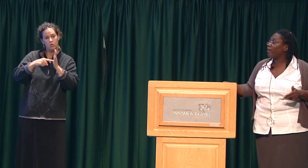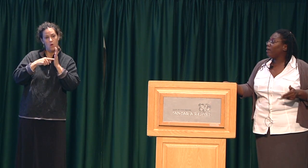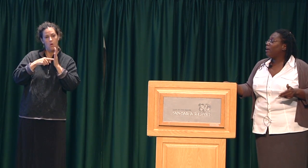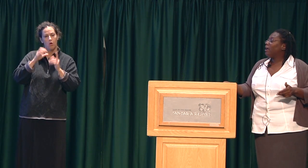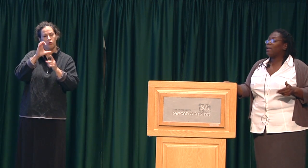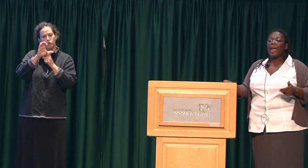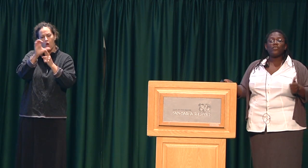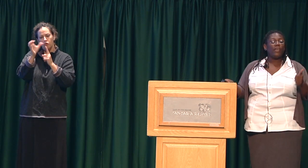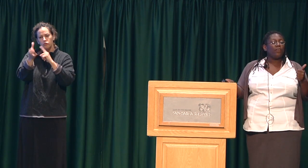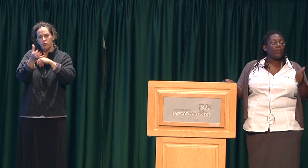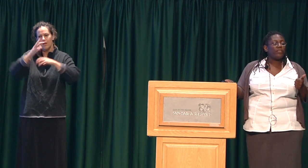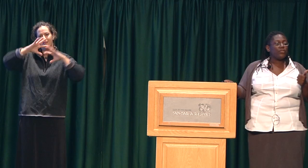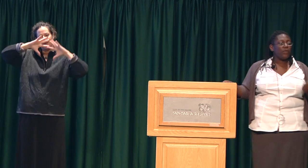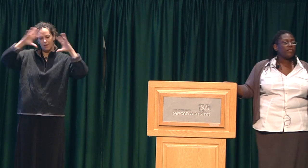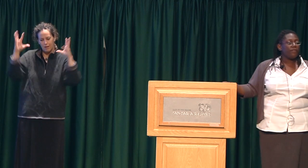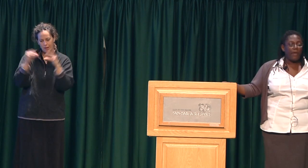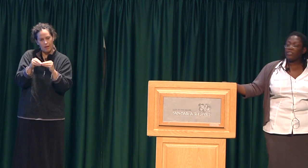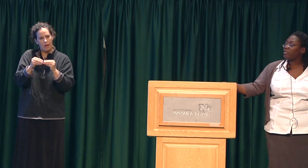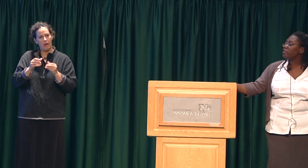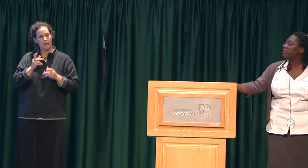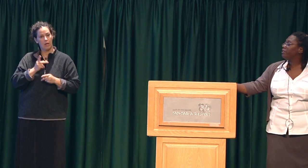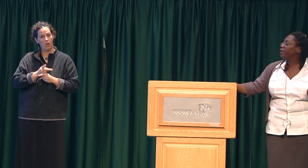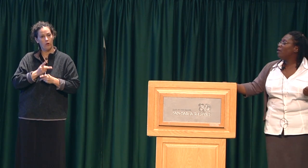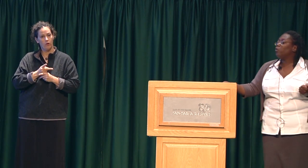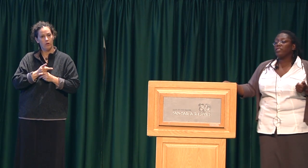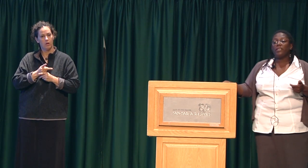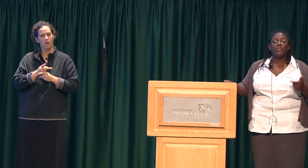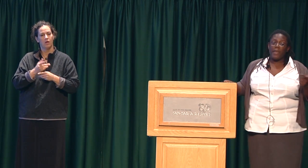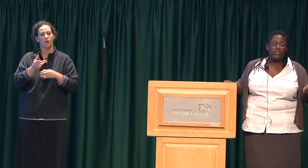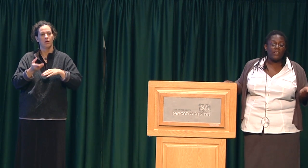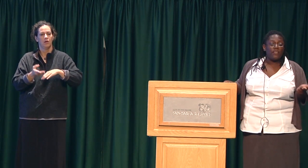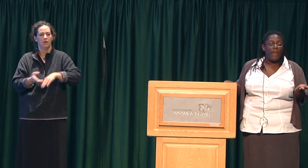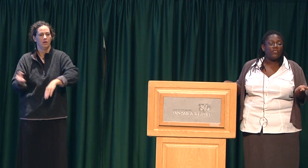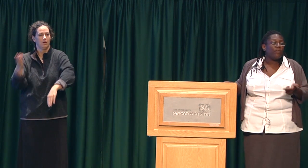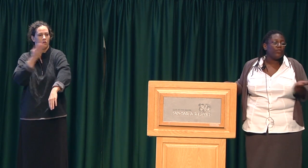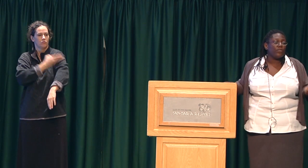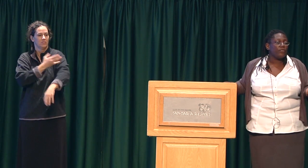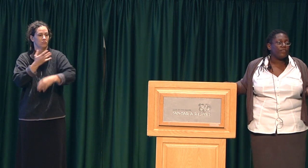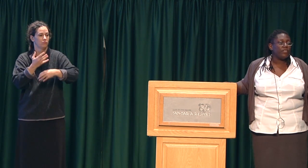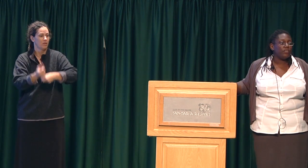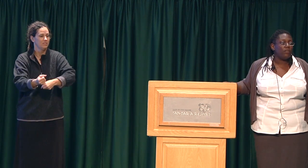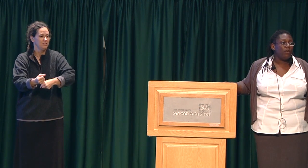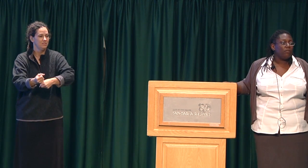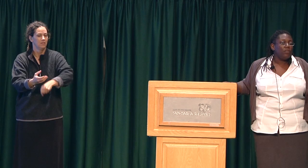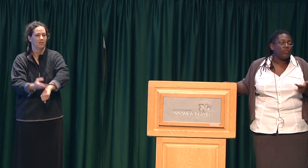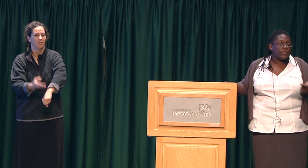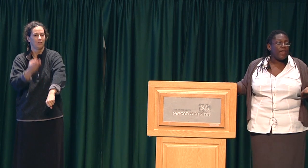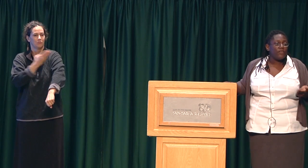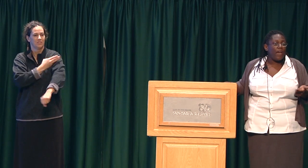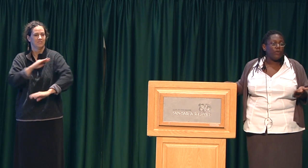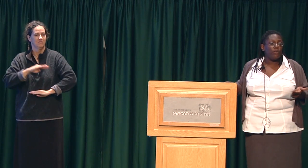care can actually increase the trust of the patient, which leads to patient satisfaction. If you trust your physician,